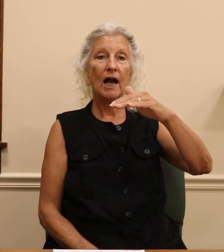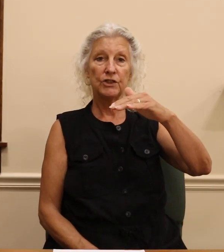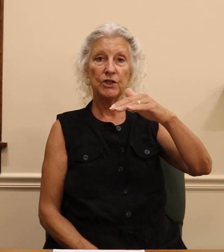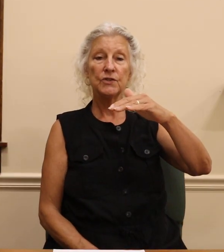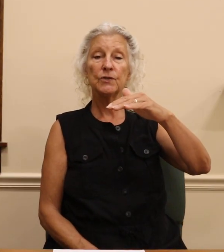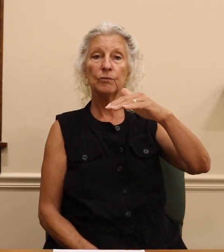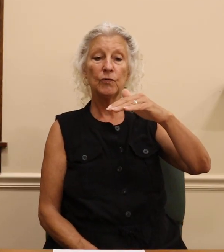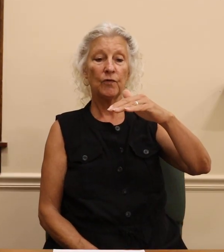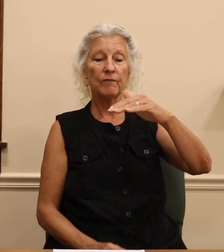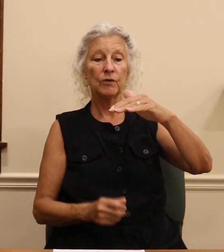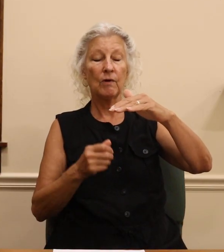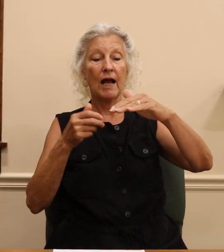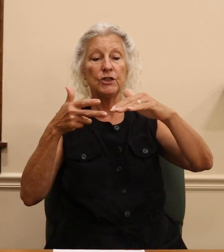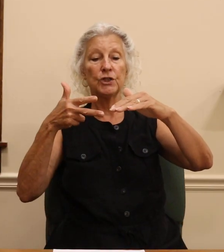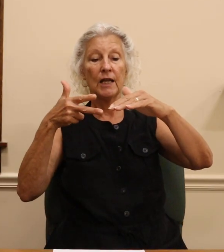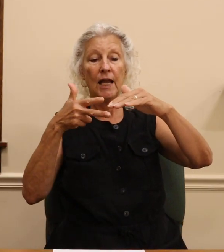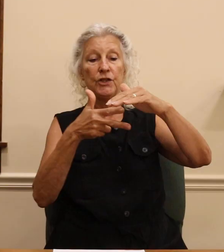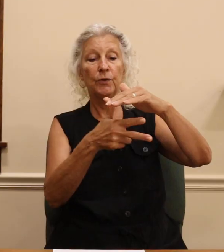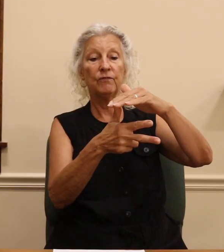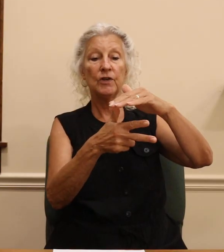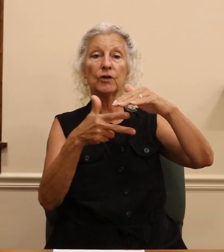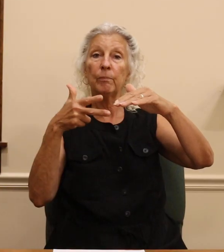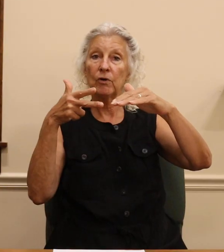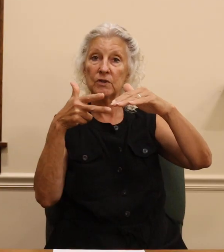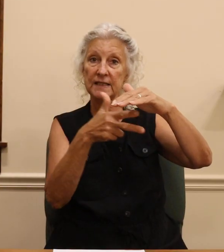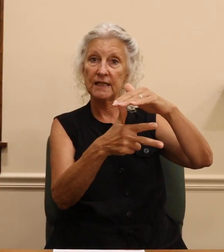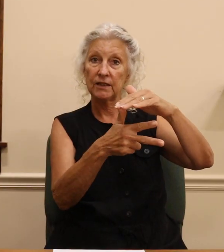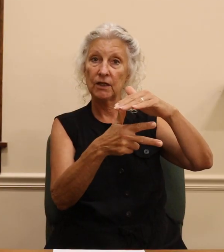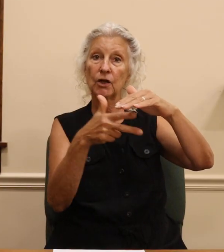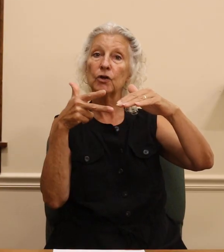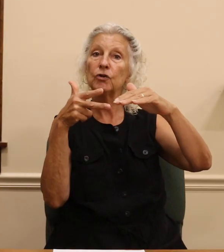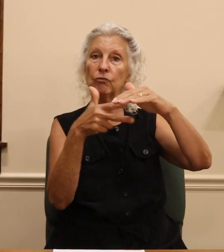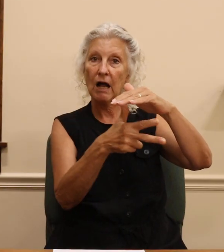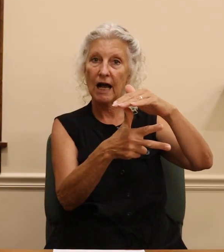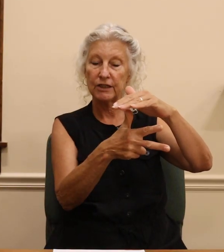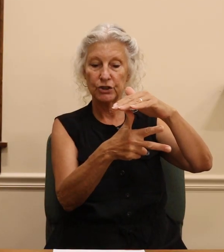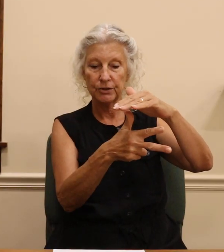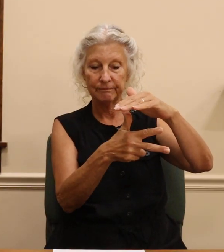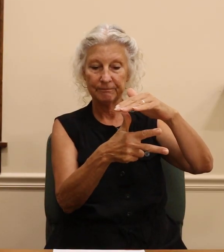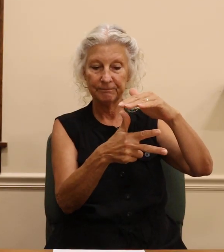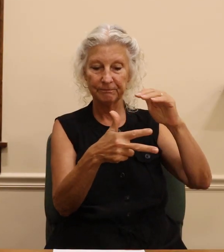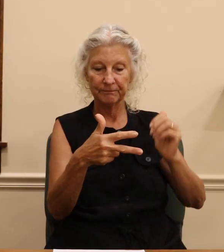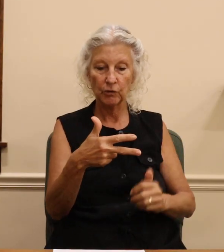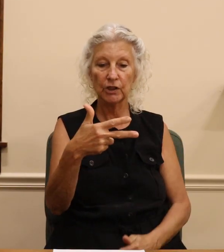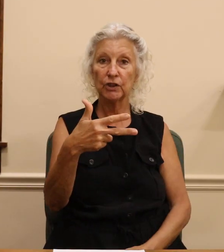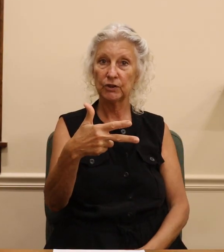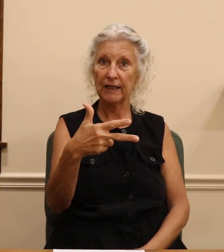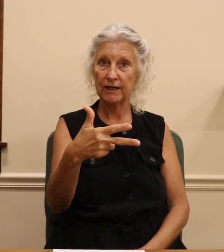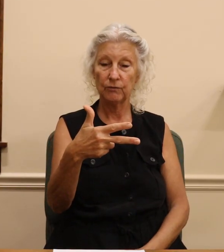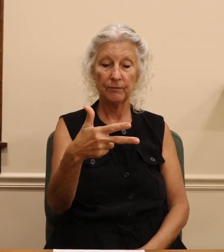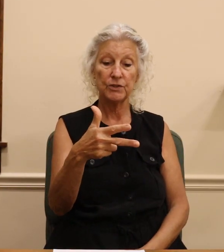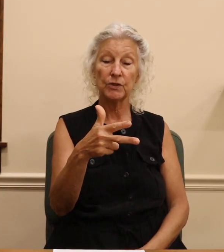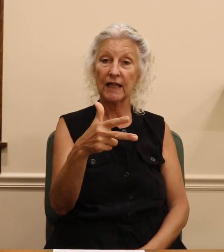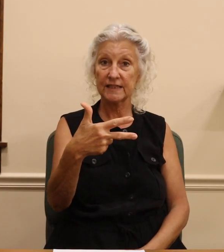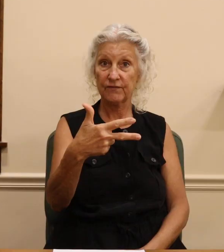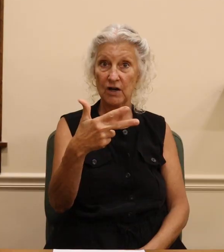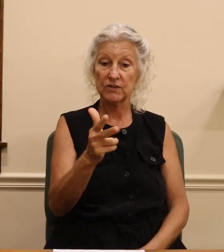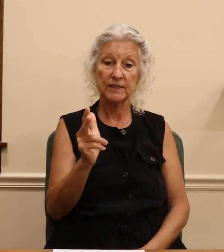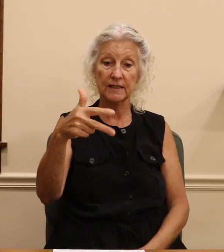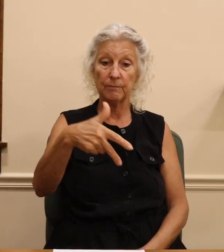Garage. Here's the roof of the garage and your vehicle pulls in. Garage. We're going to learn later when we do classifiers. This can